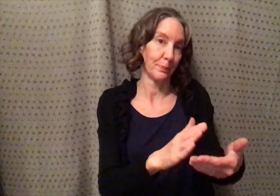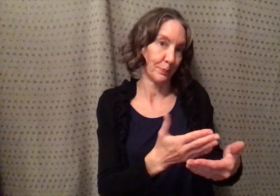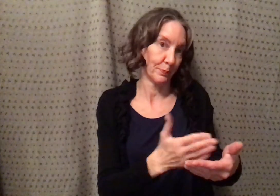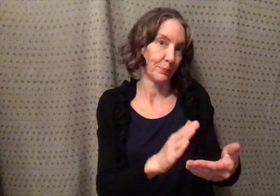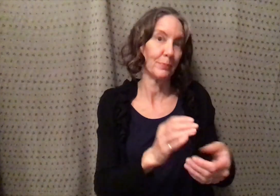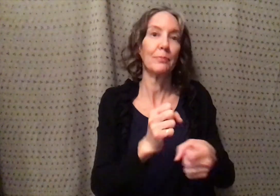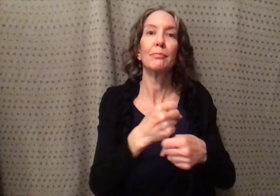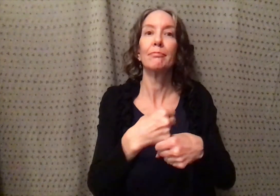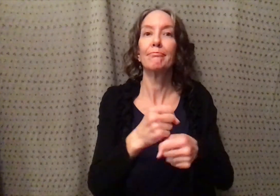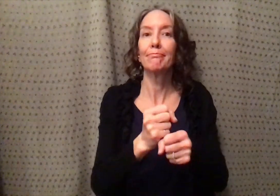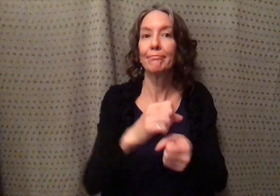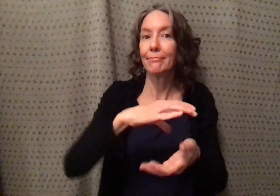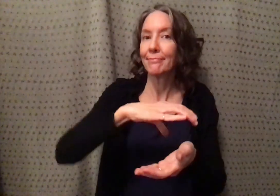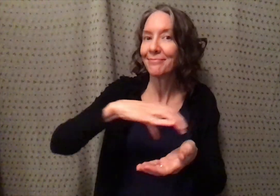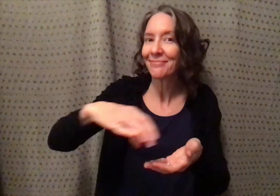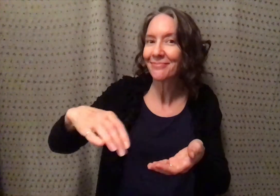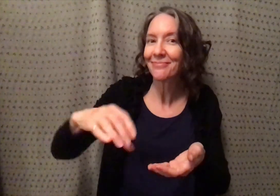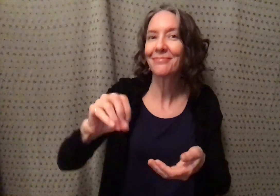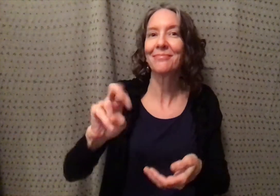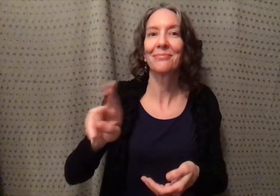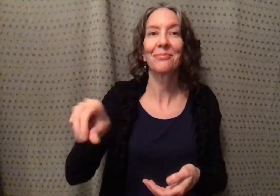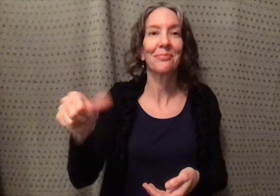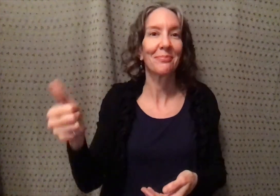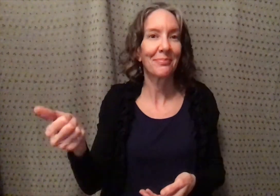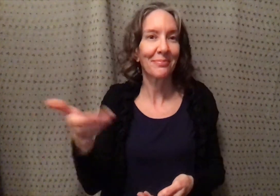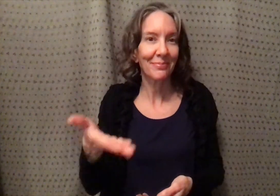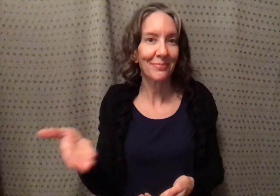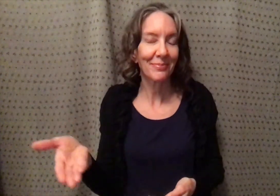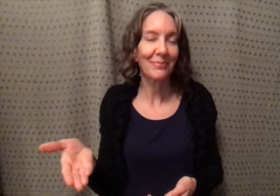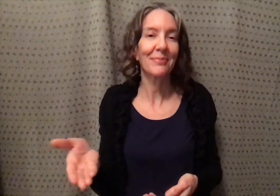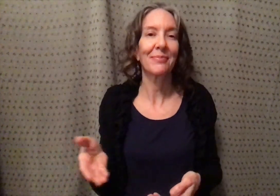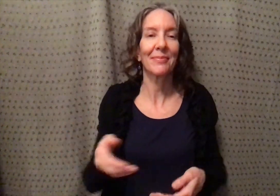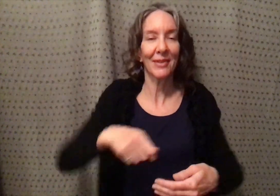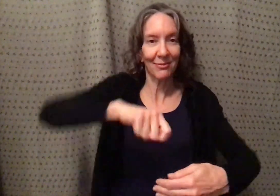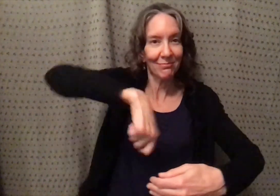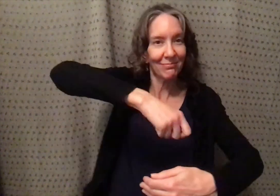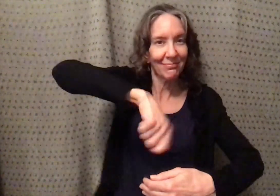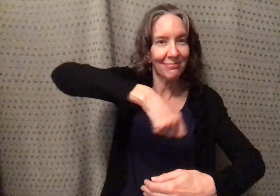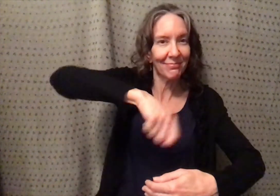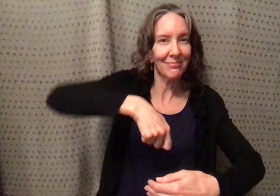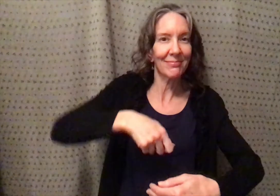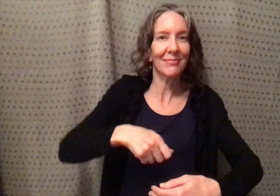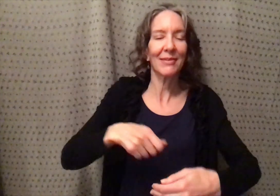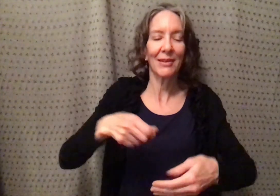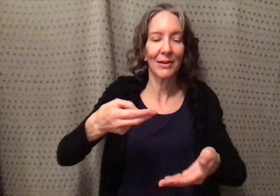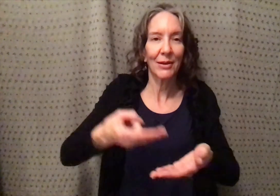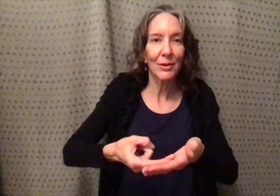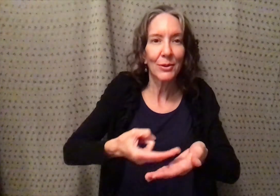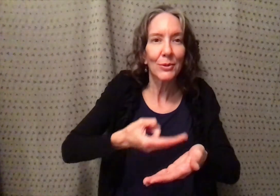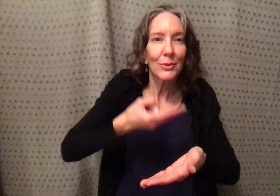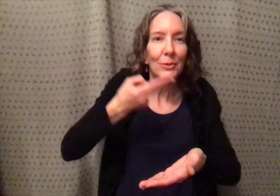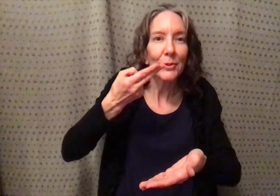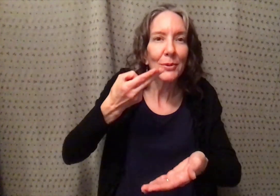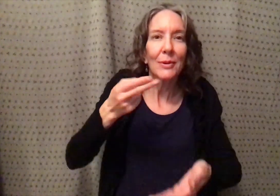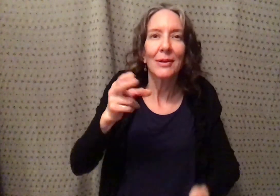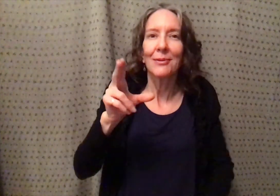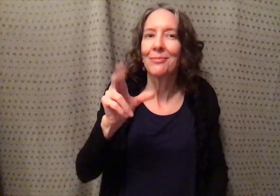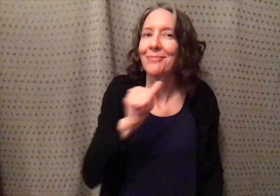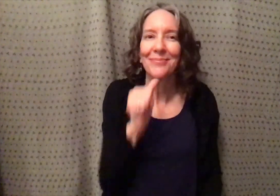This is for cooking, for making cake or other things. You mix with it. But